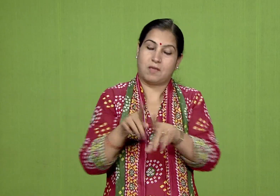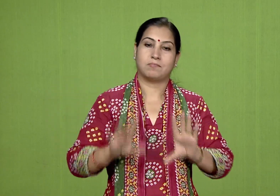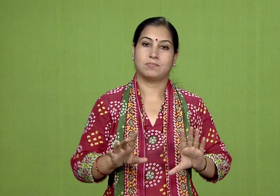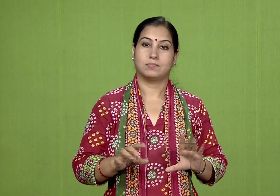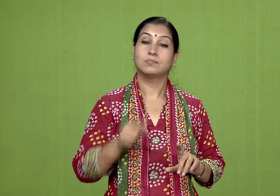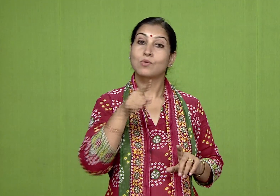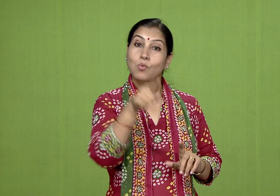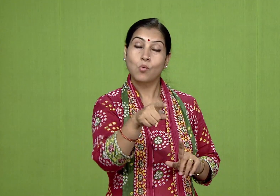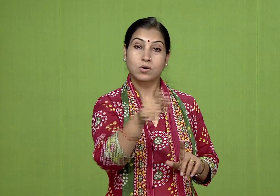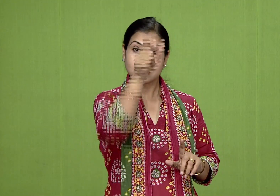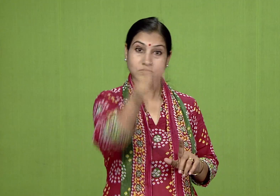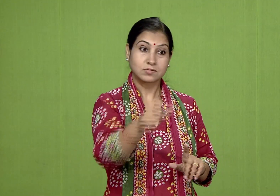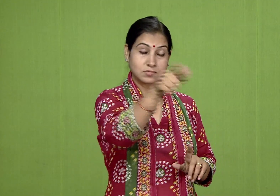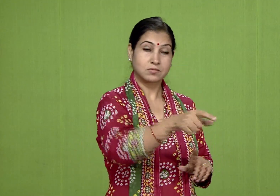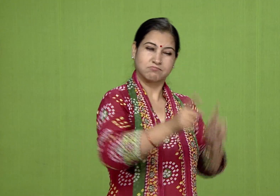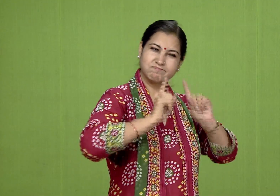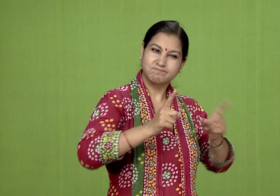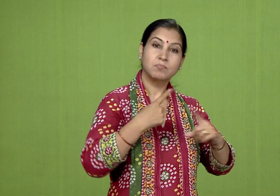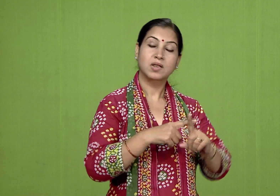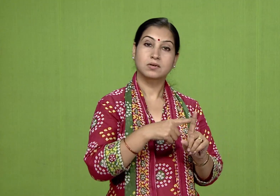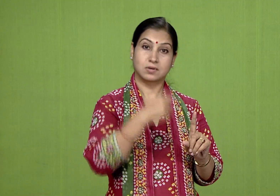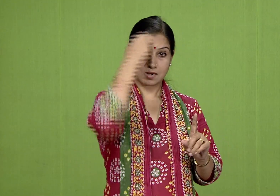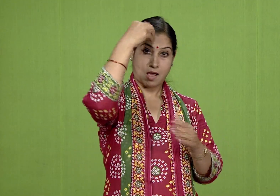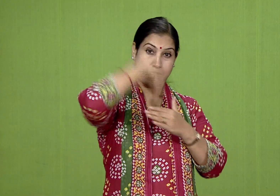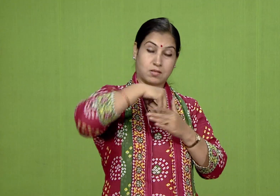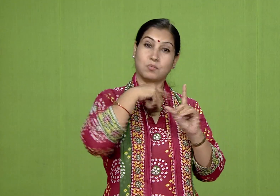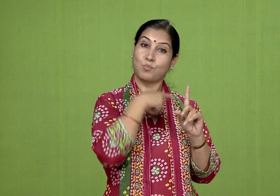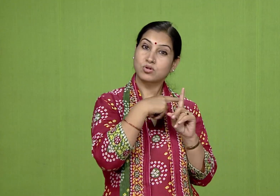emphasizing on their strength and good work.